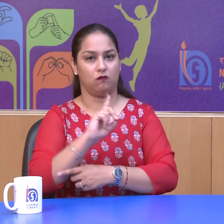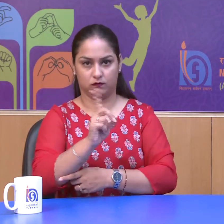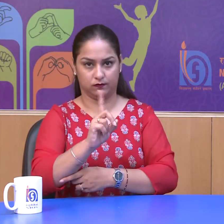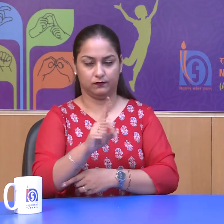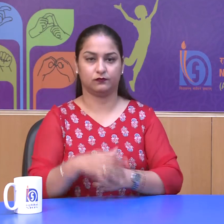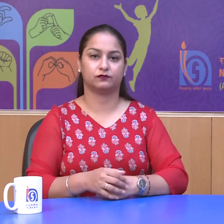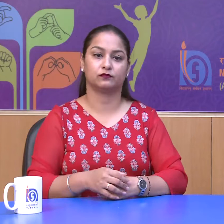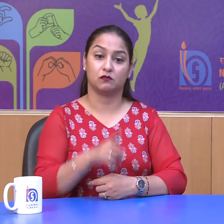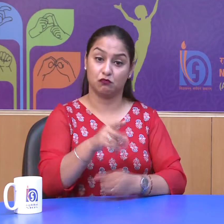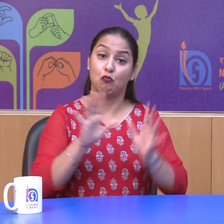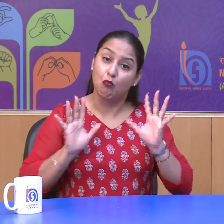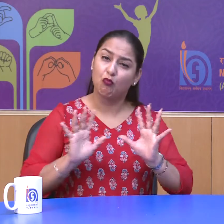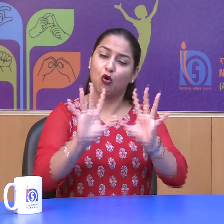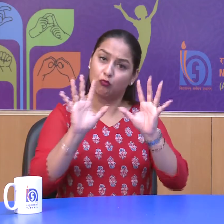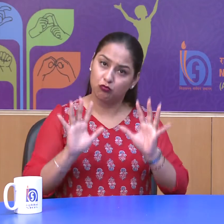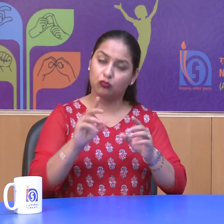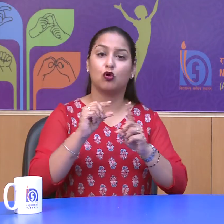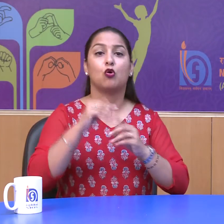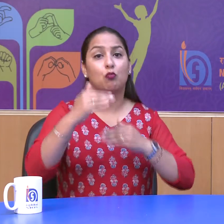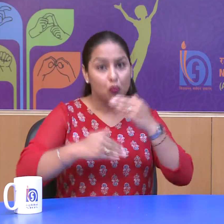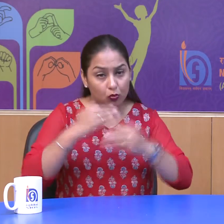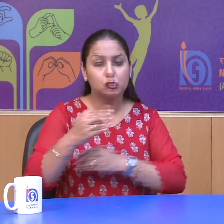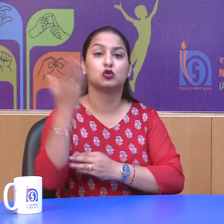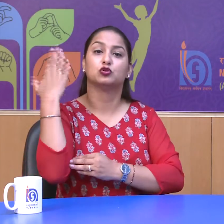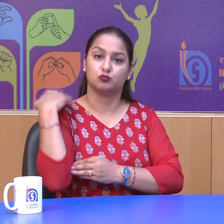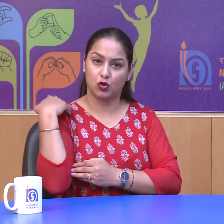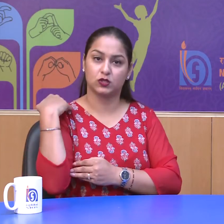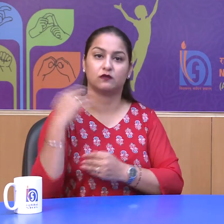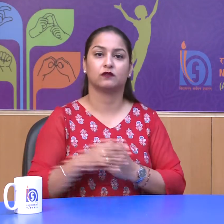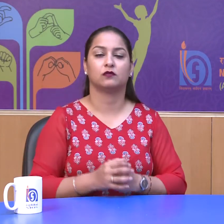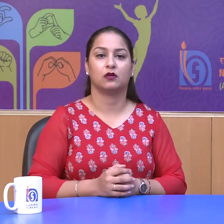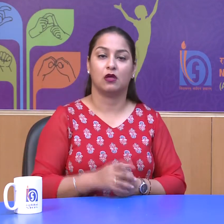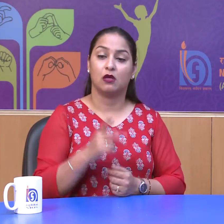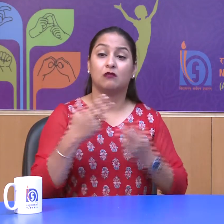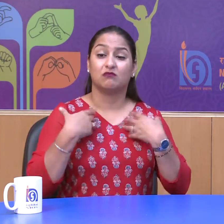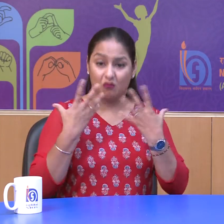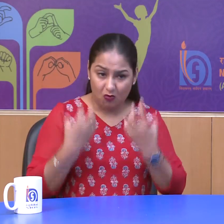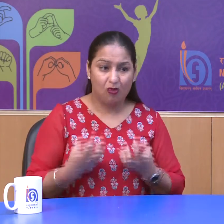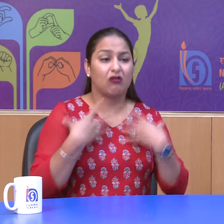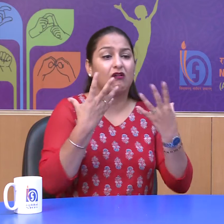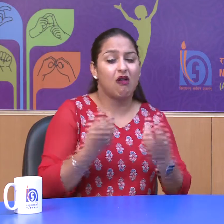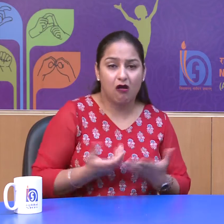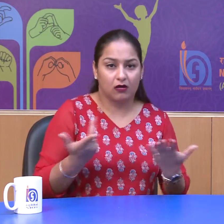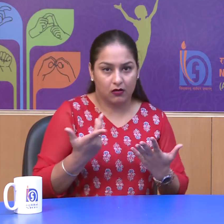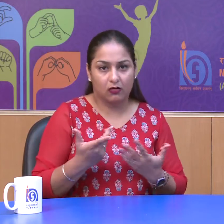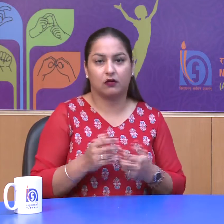It promotes a process to be responsive to the needs and aspirations of the